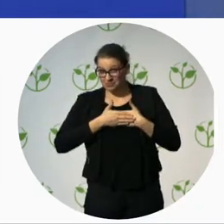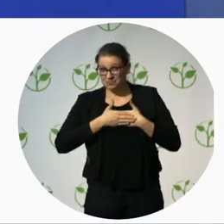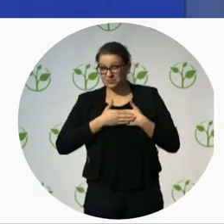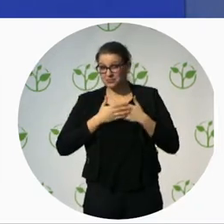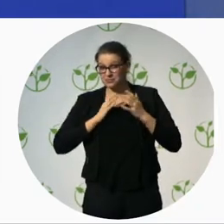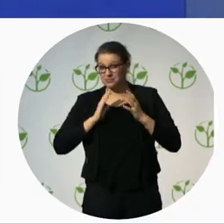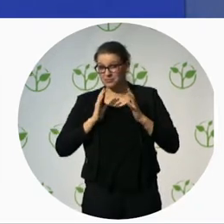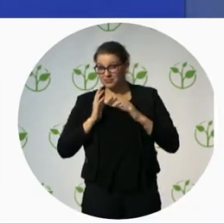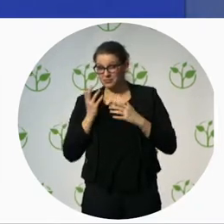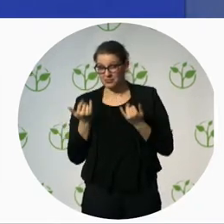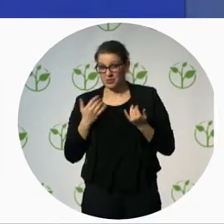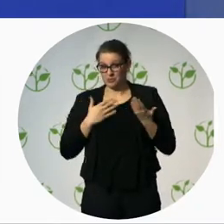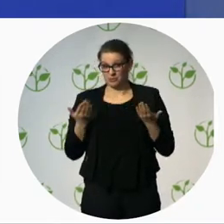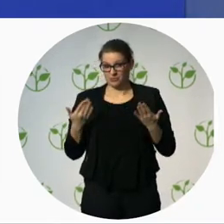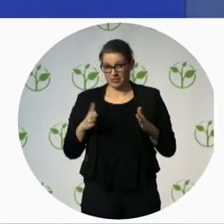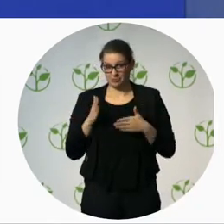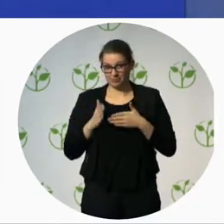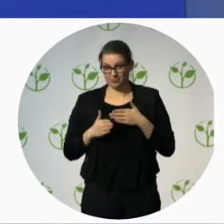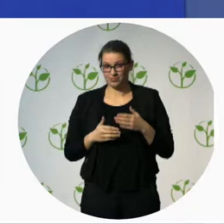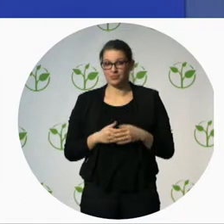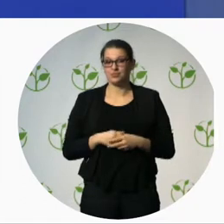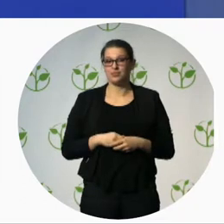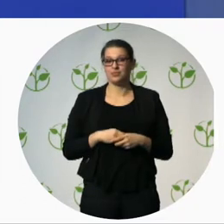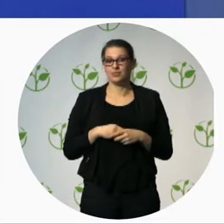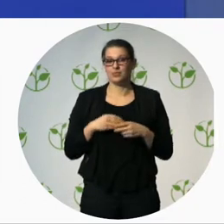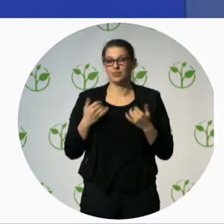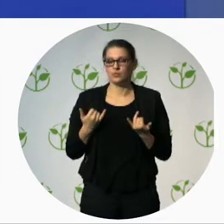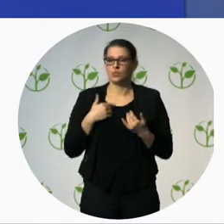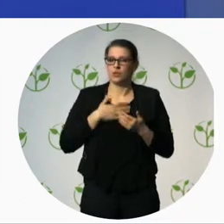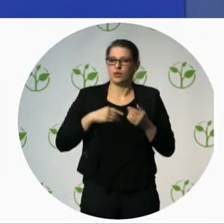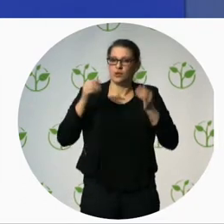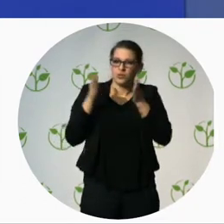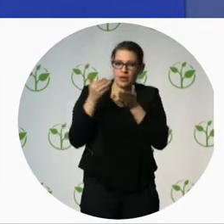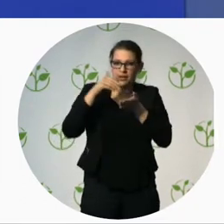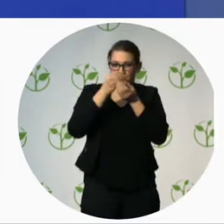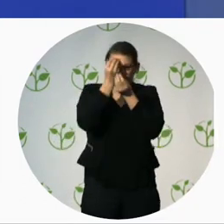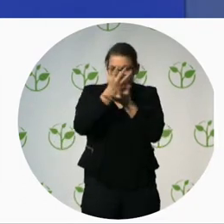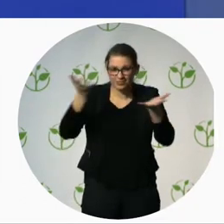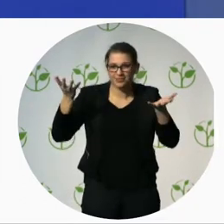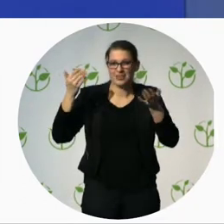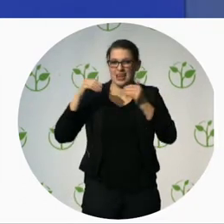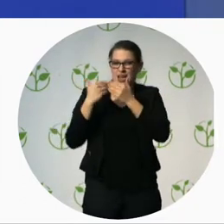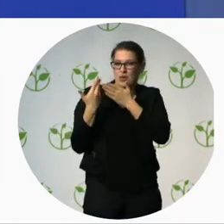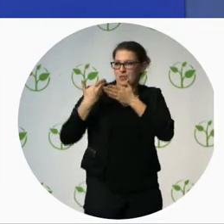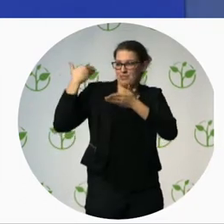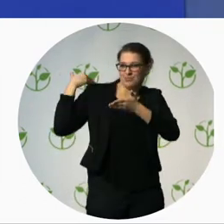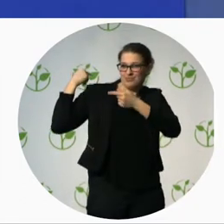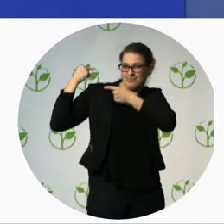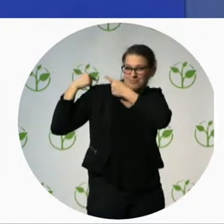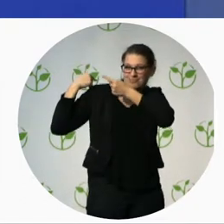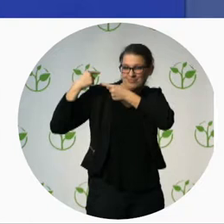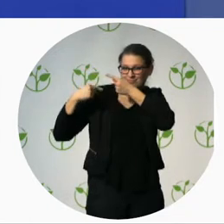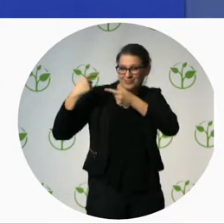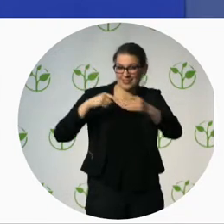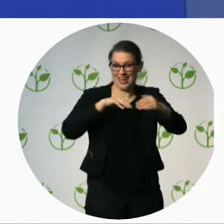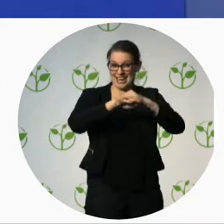of accessibility, the accessibility legislation that we have. But I would like to say that